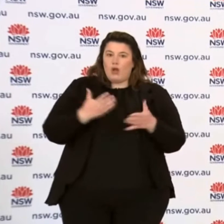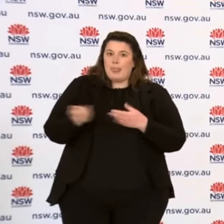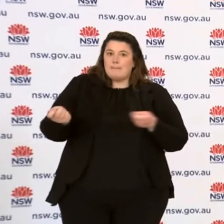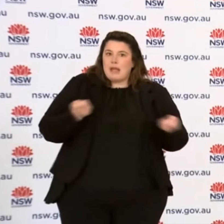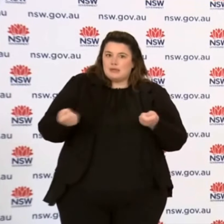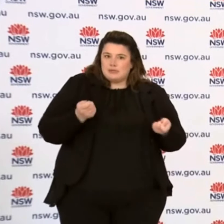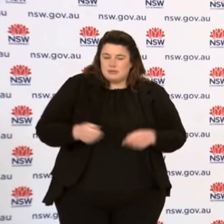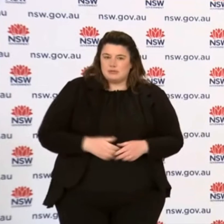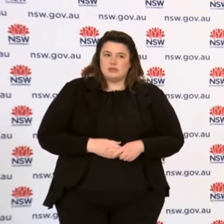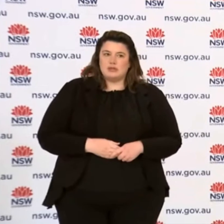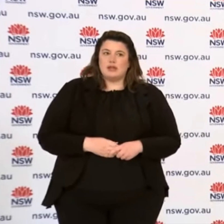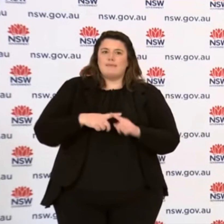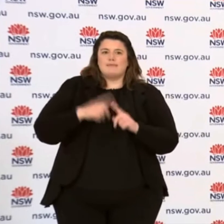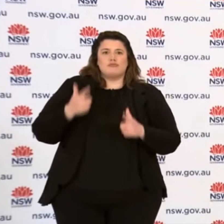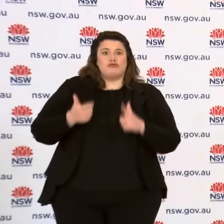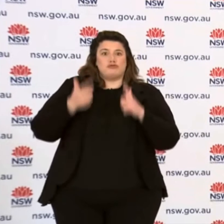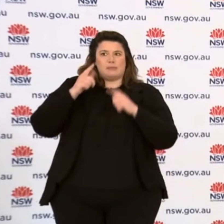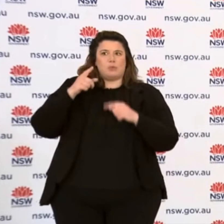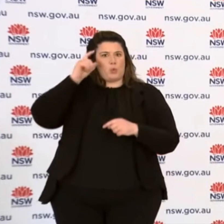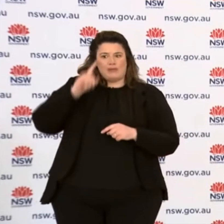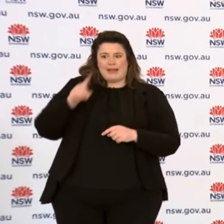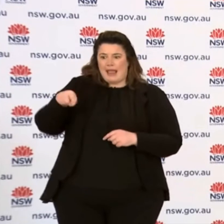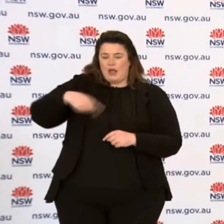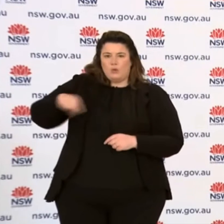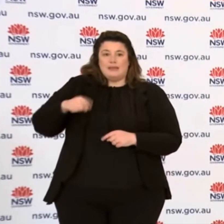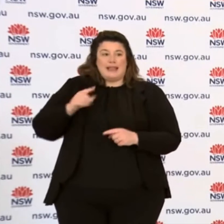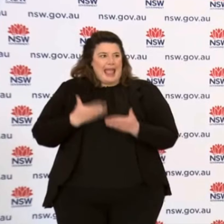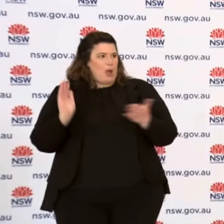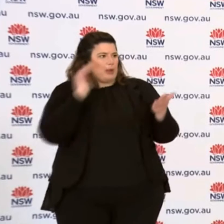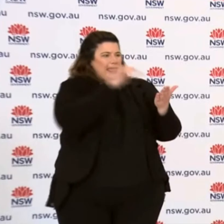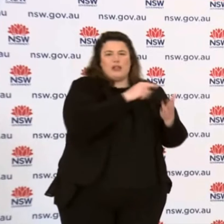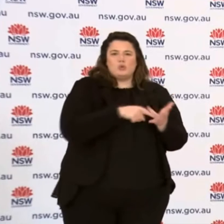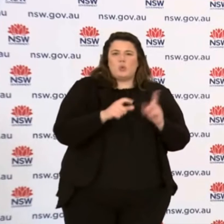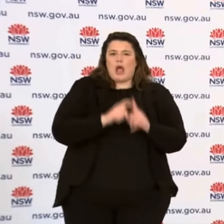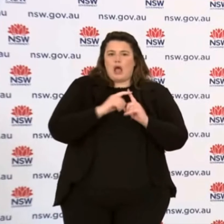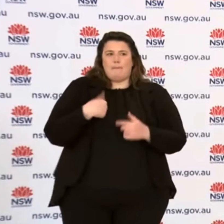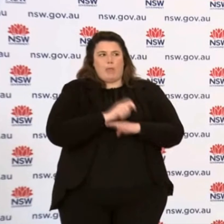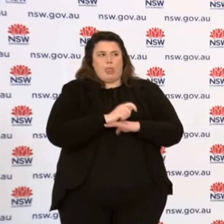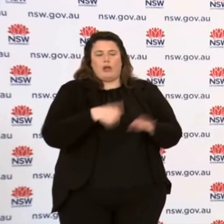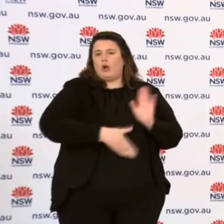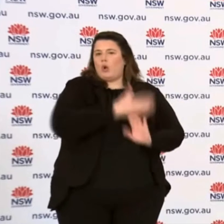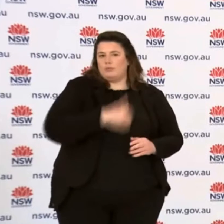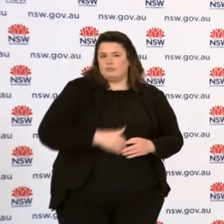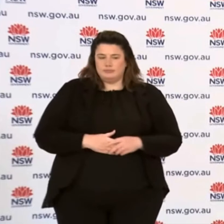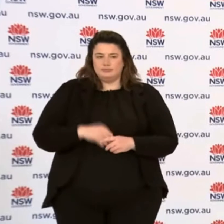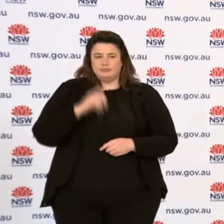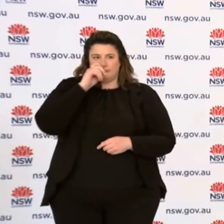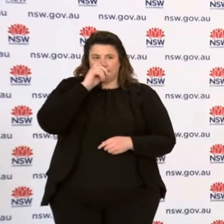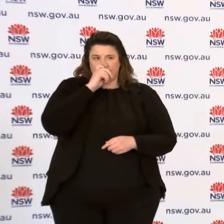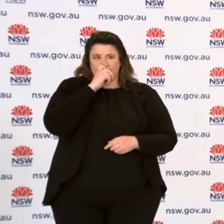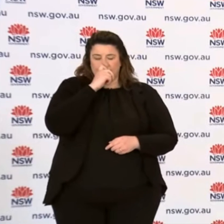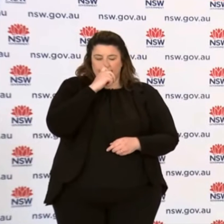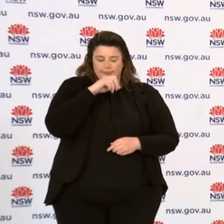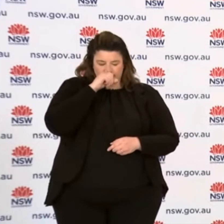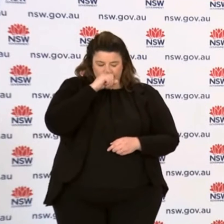today that they're concerned their students now just won't go because access is too hard. What's being done to help that? Well, look, education did their bit. They tried hard